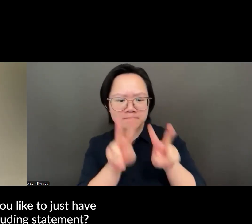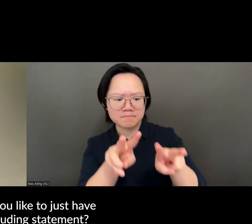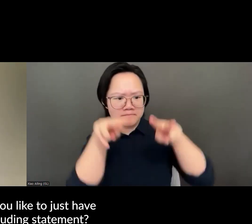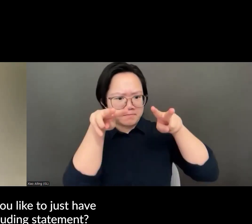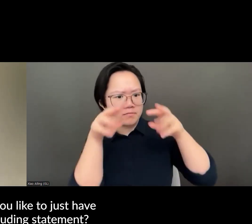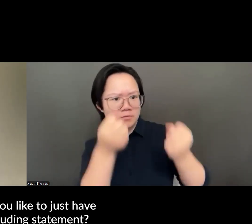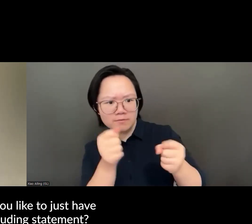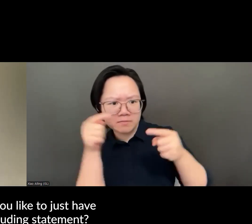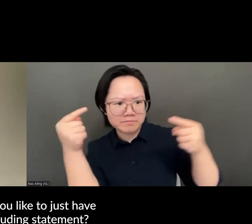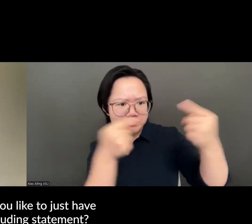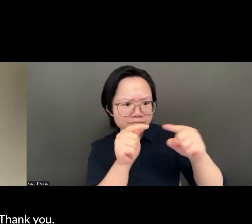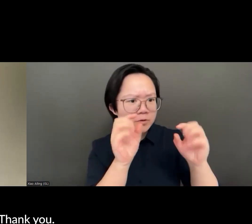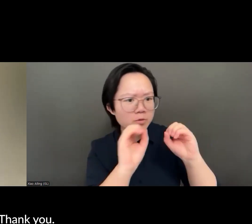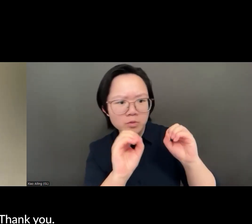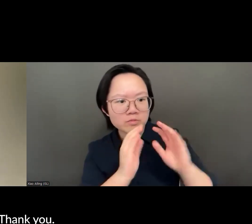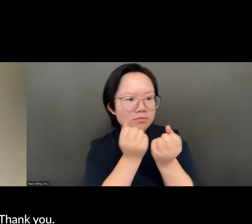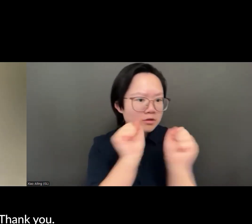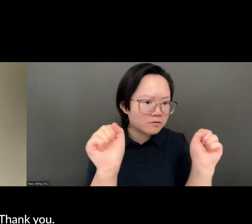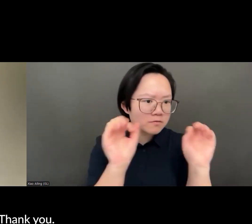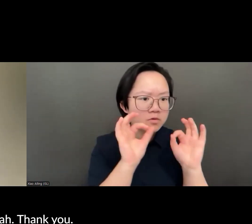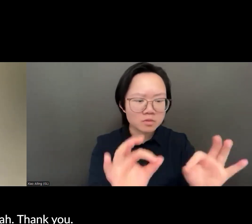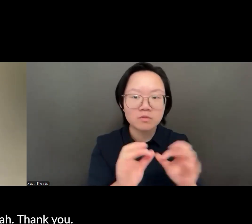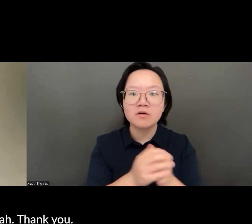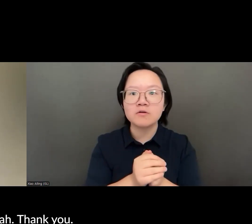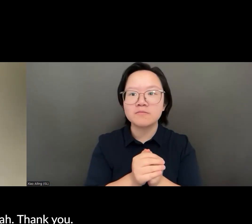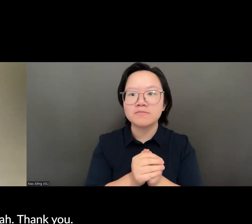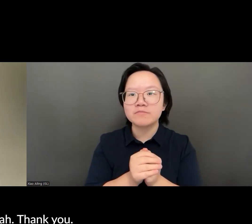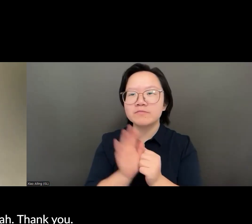like to just have a concluding statement? Thank you. yeah,